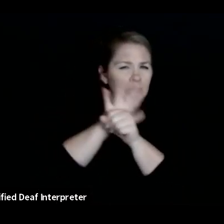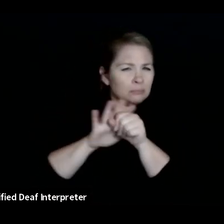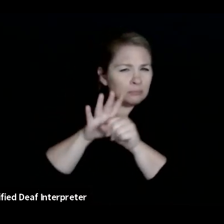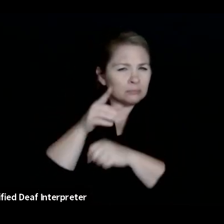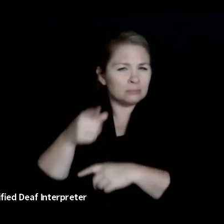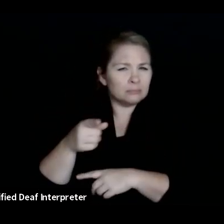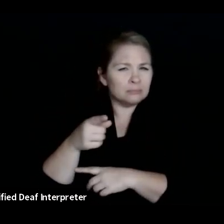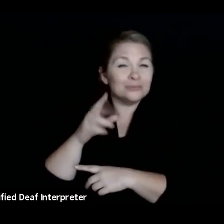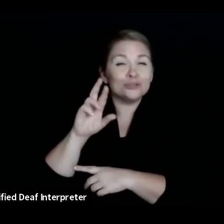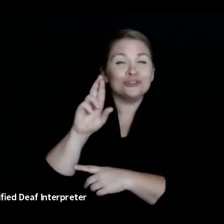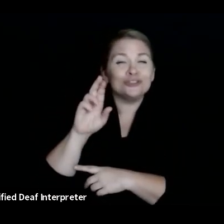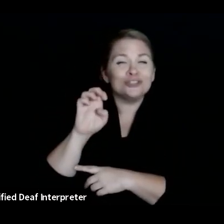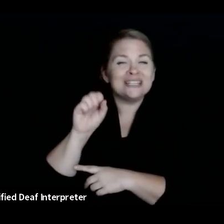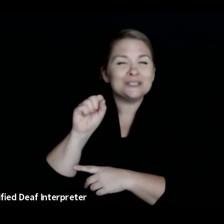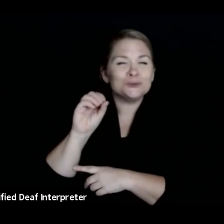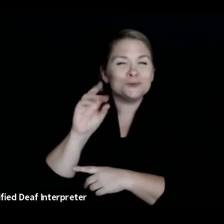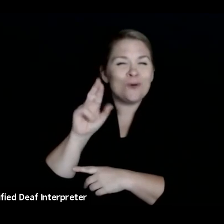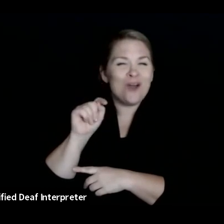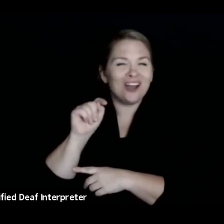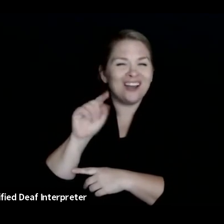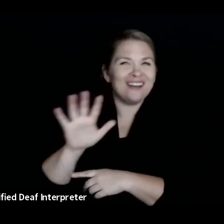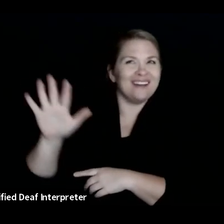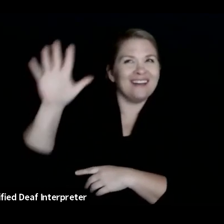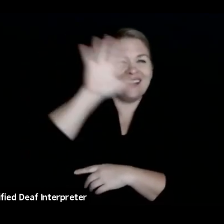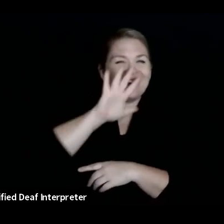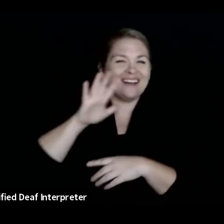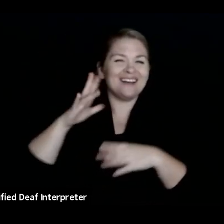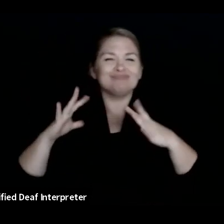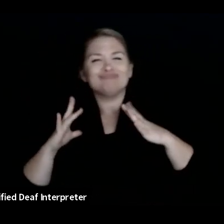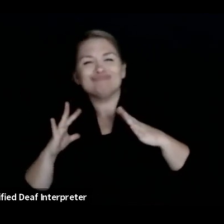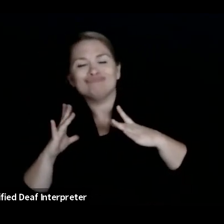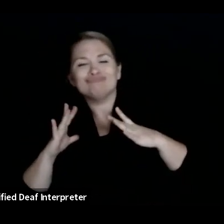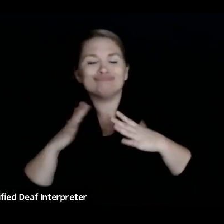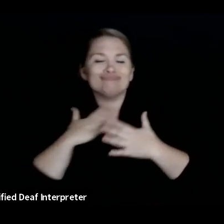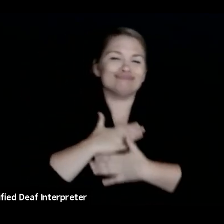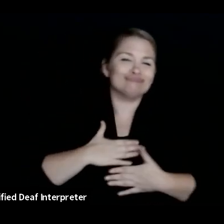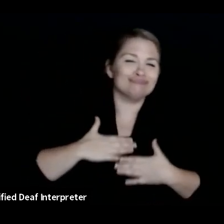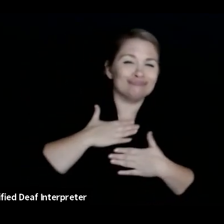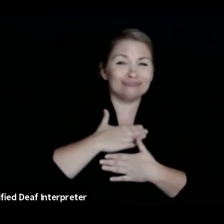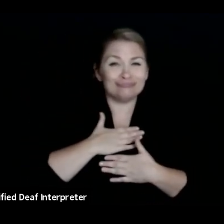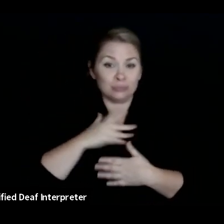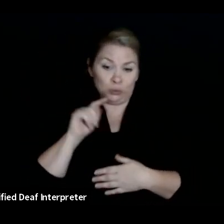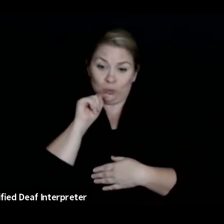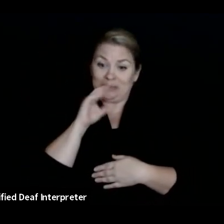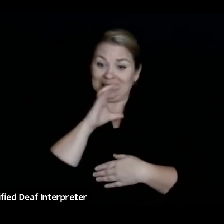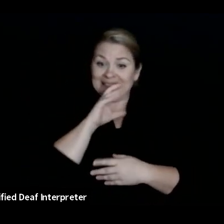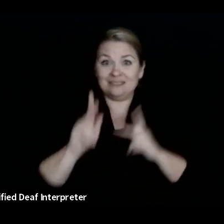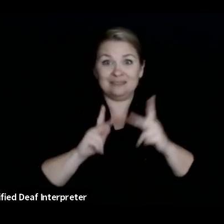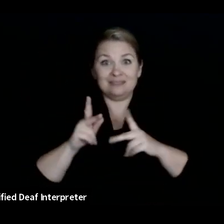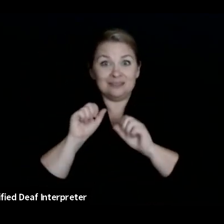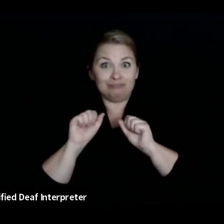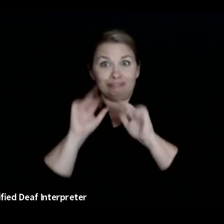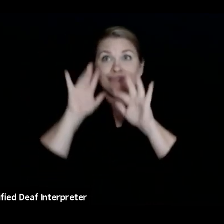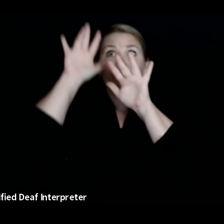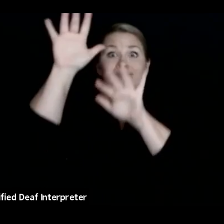and spreading it to people in the community and then maybe coming back down and then it's recorded in the Twin Cities?